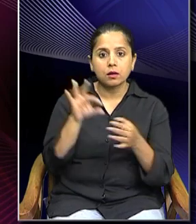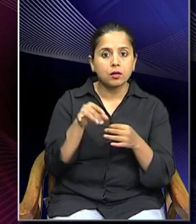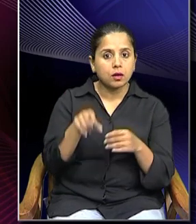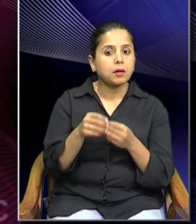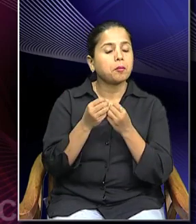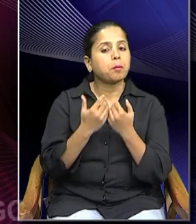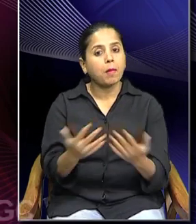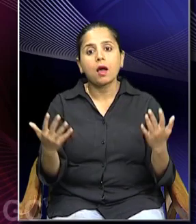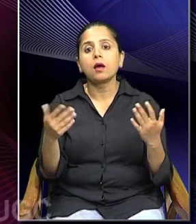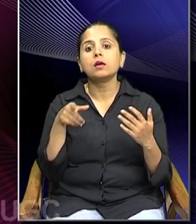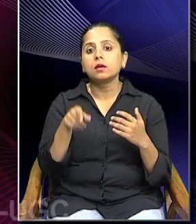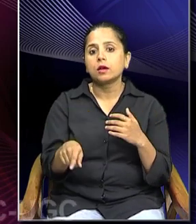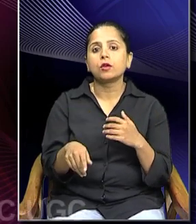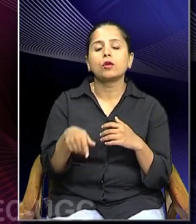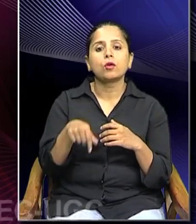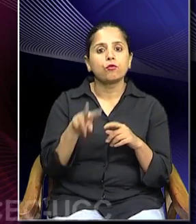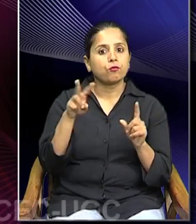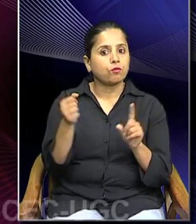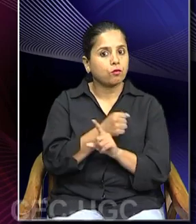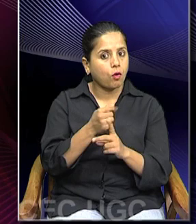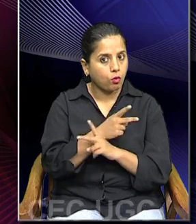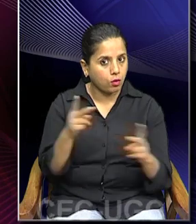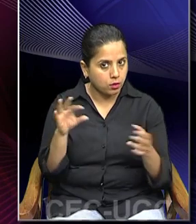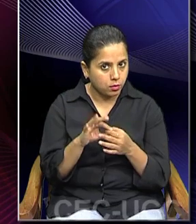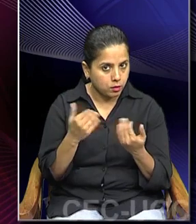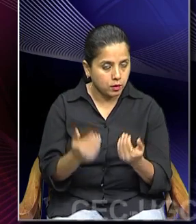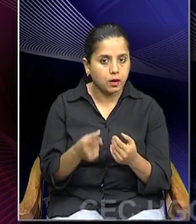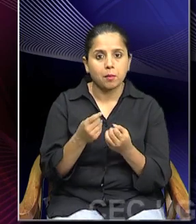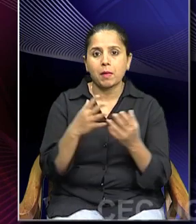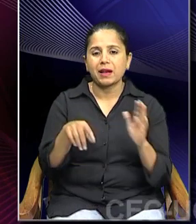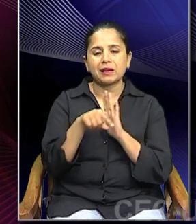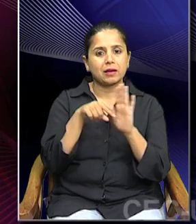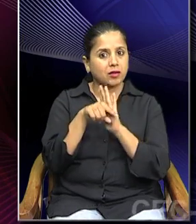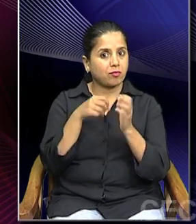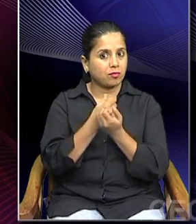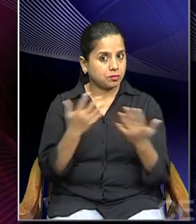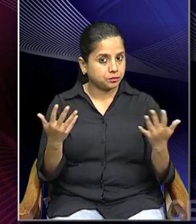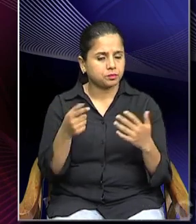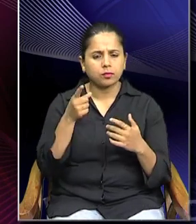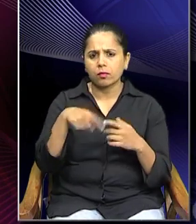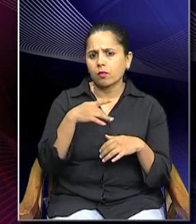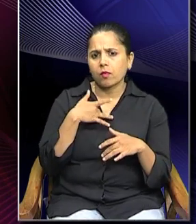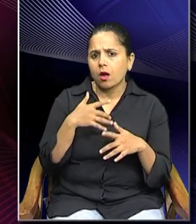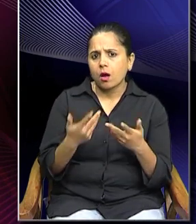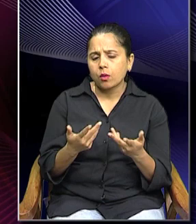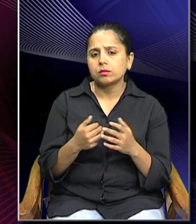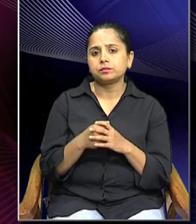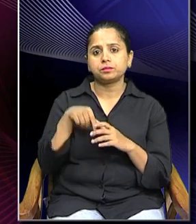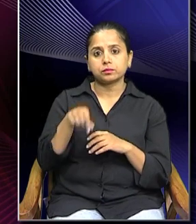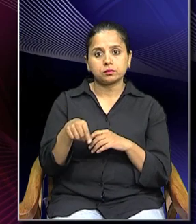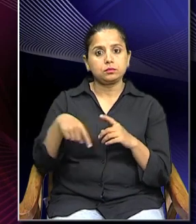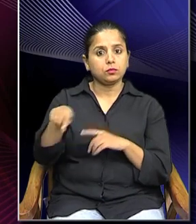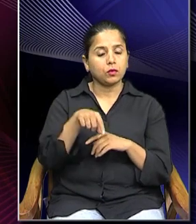of violence, is associated with lot of negativity. So, how does the